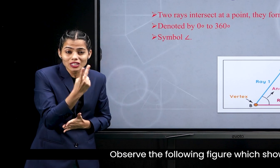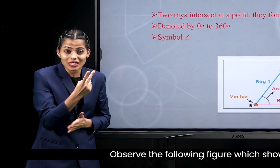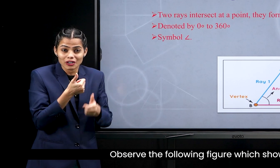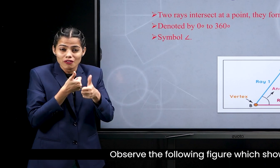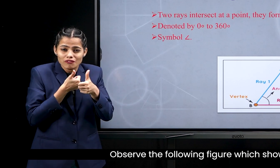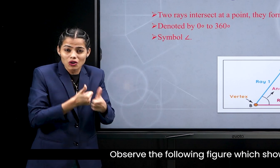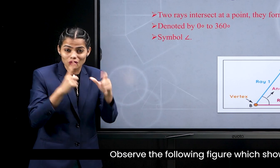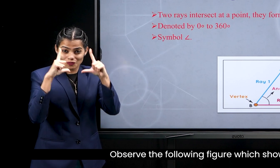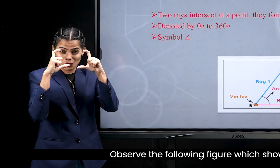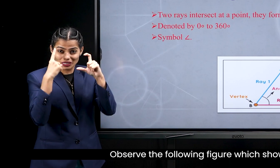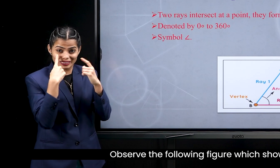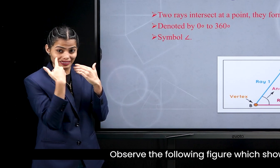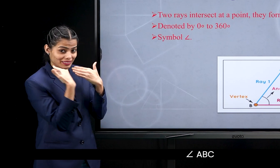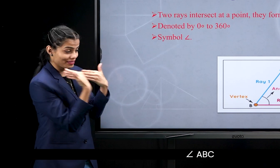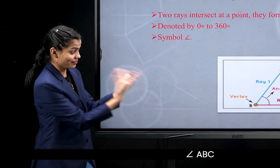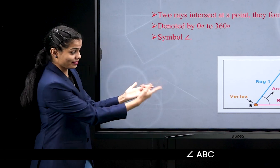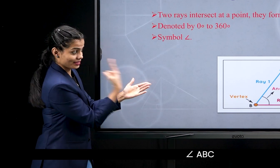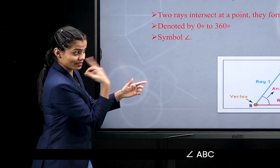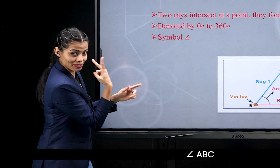Observe the following figure which shows angle ABC.